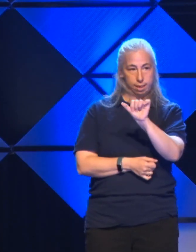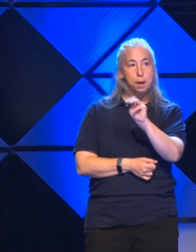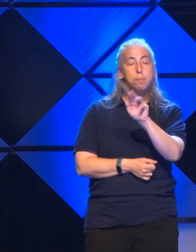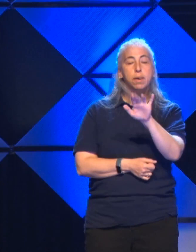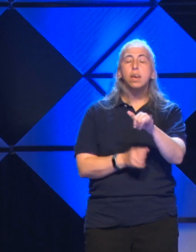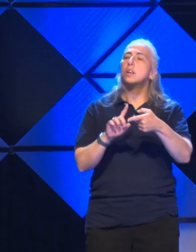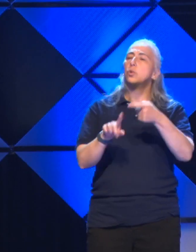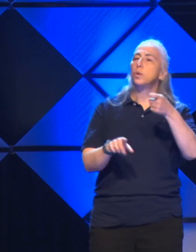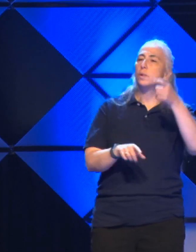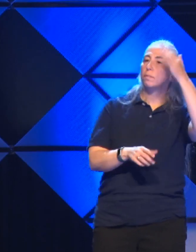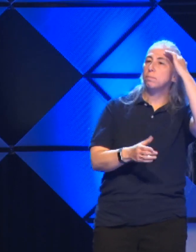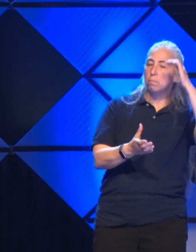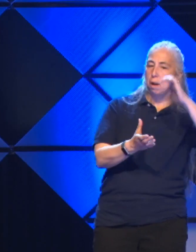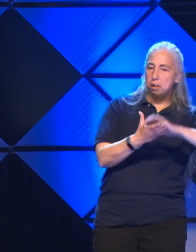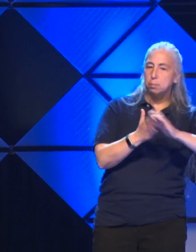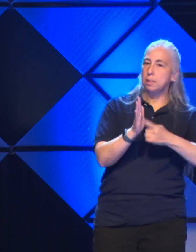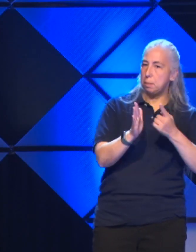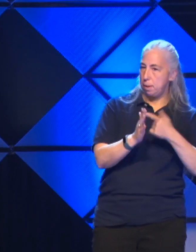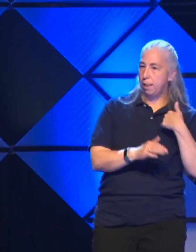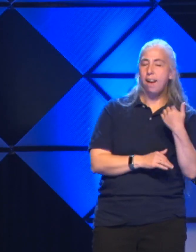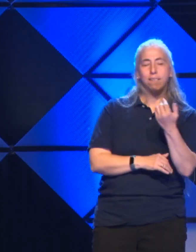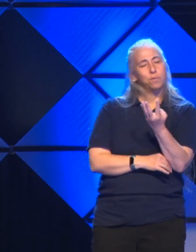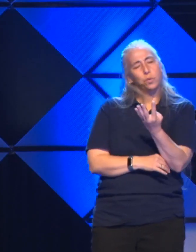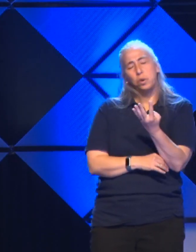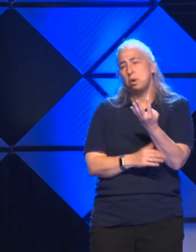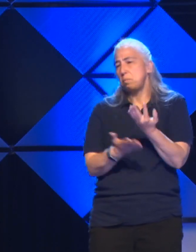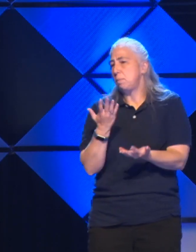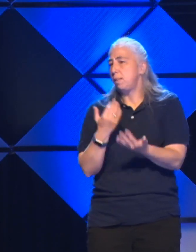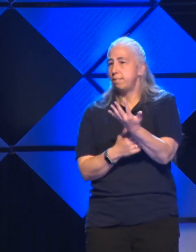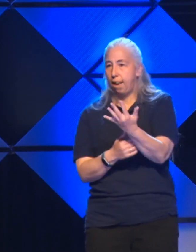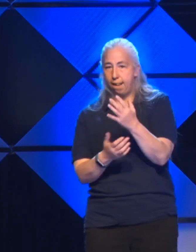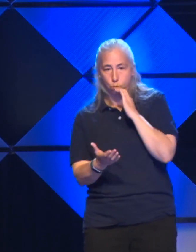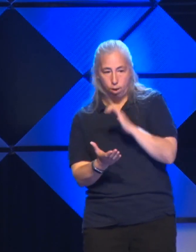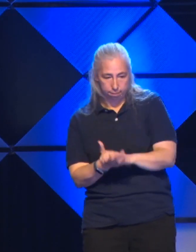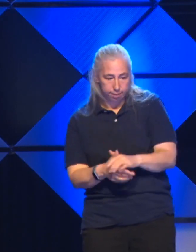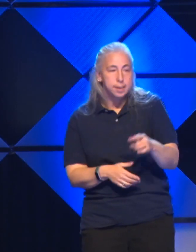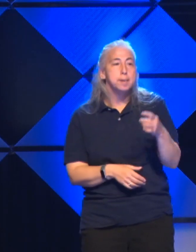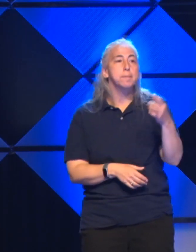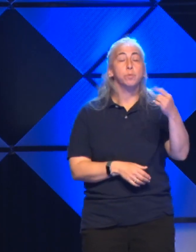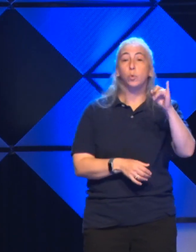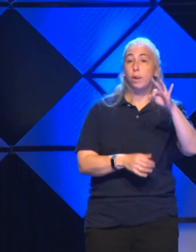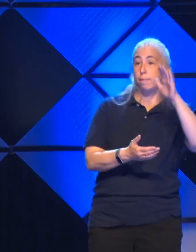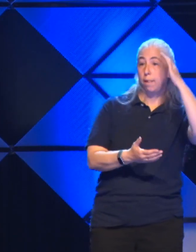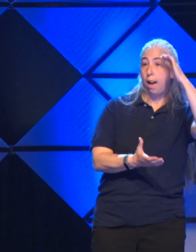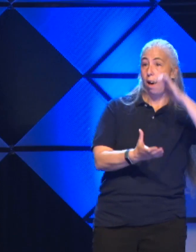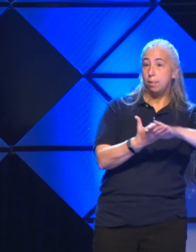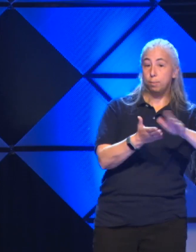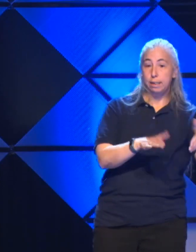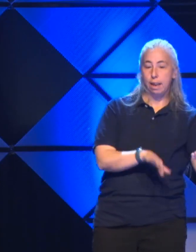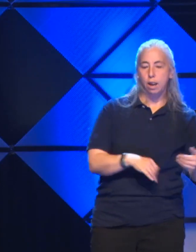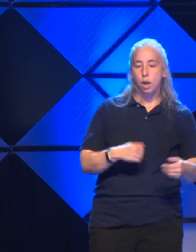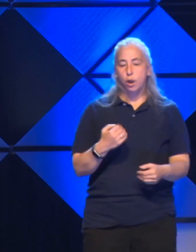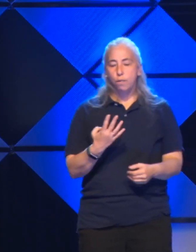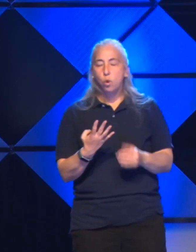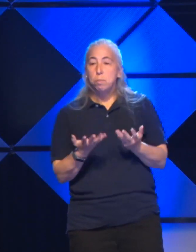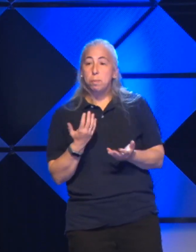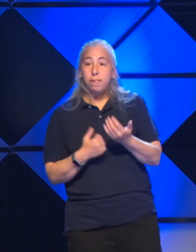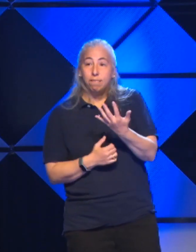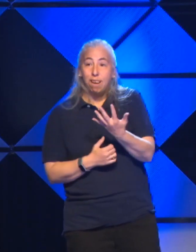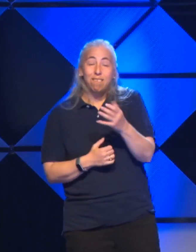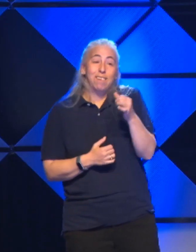one day he will succeed and change this within the society in India. And on December